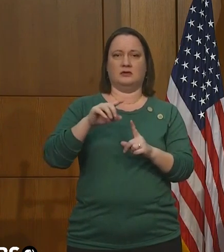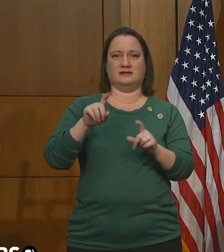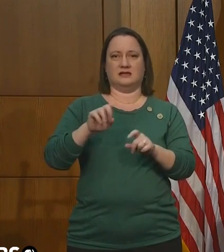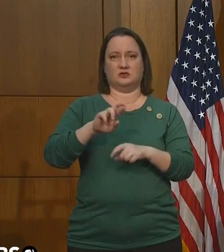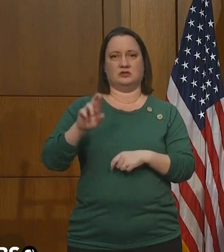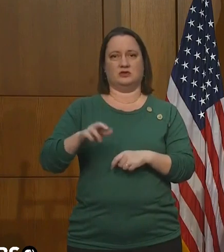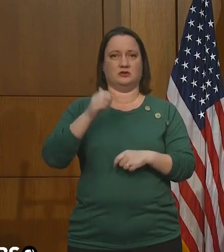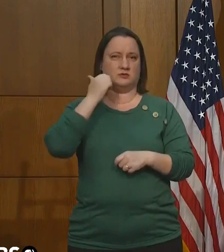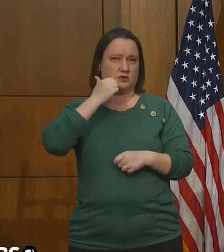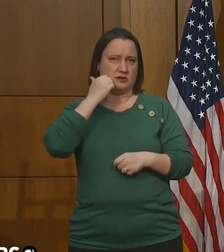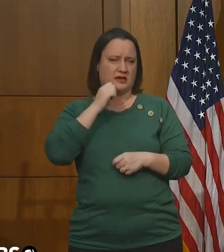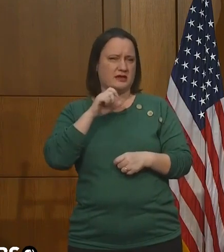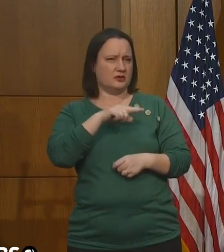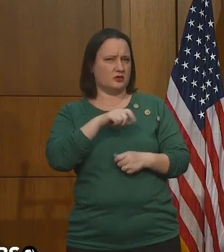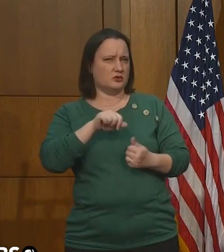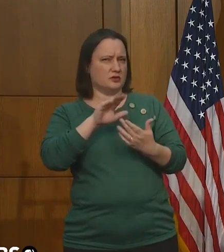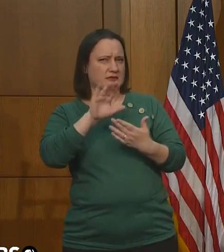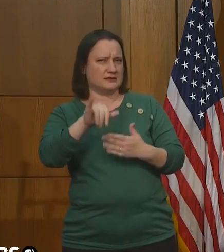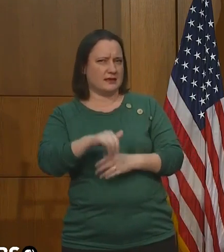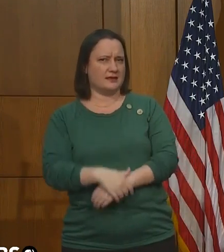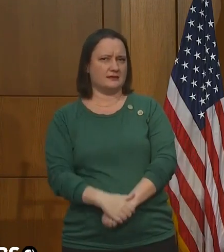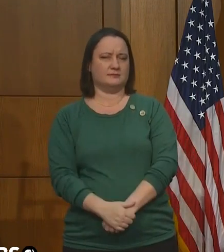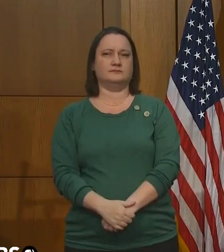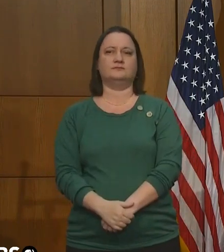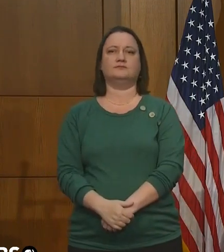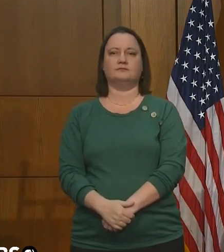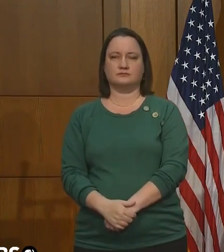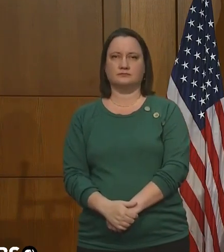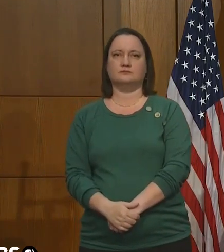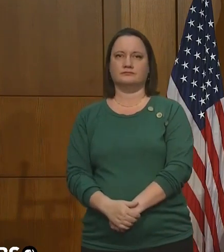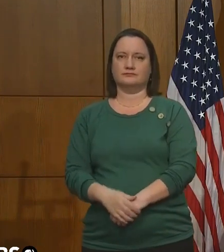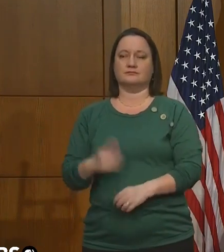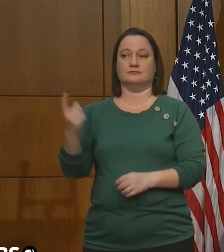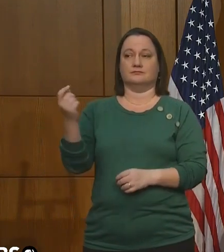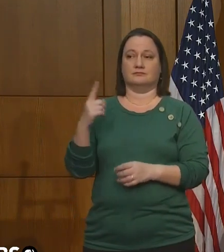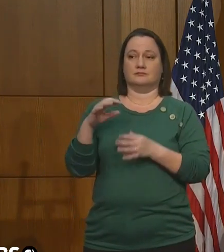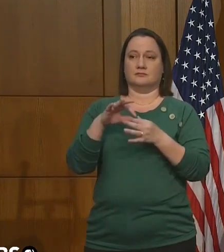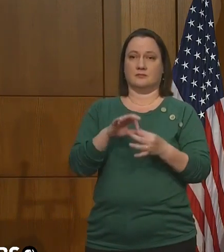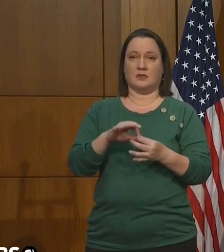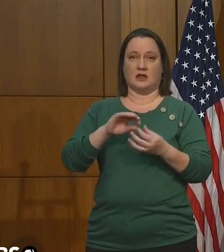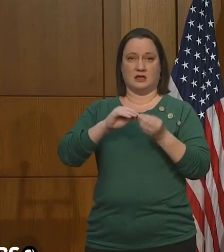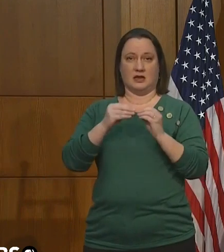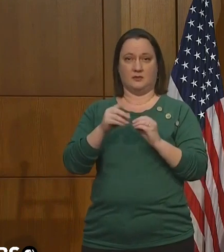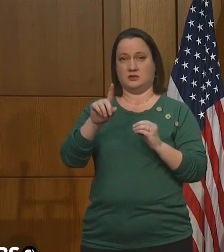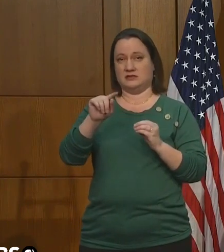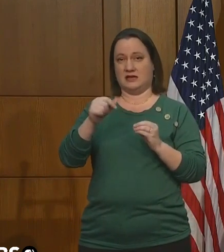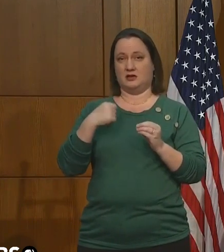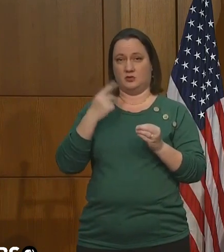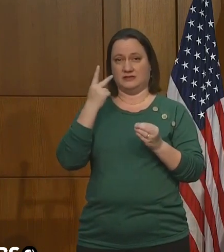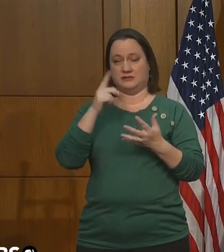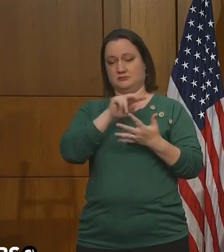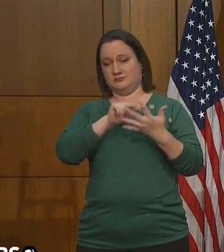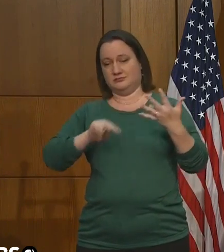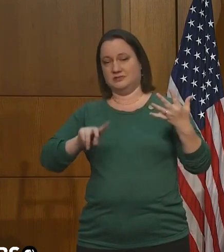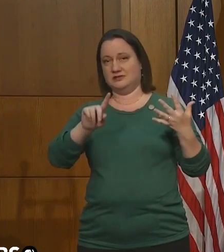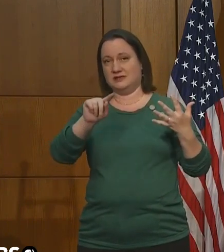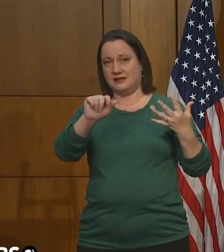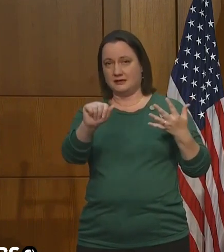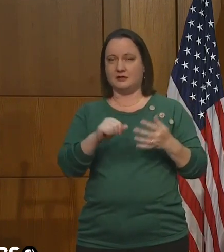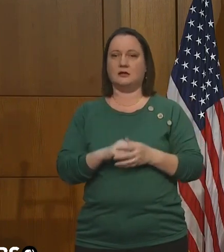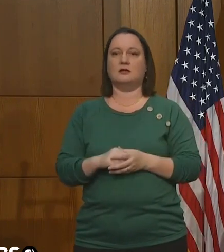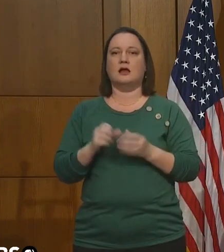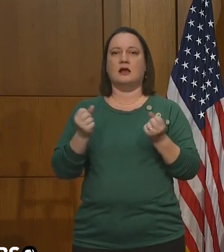is the trending of numbers, and certainly we look at the number of new cases, and a lot of that depends on how